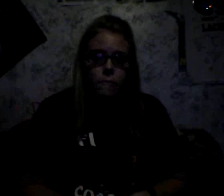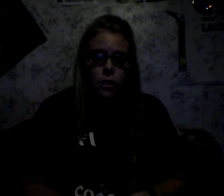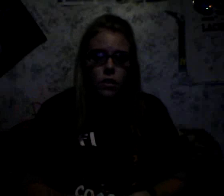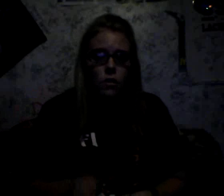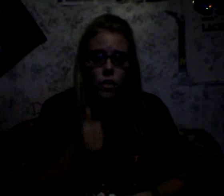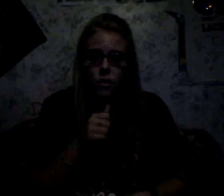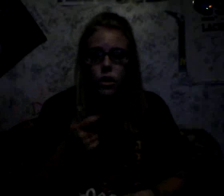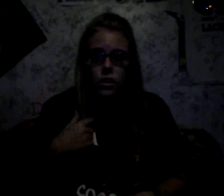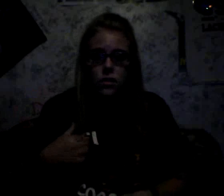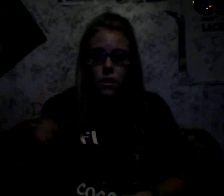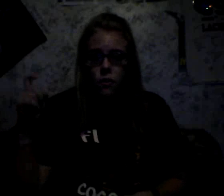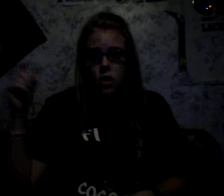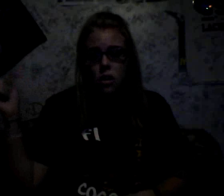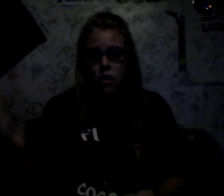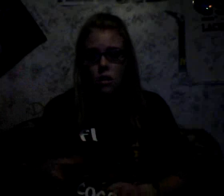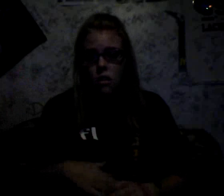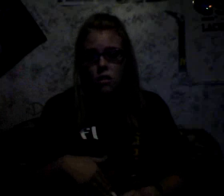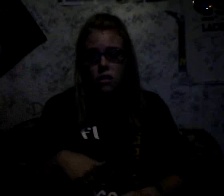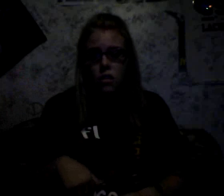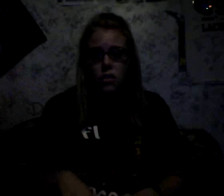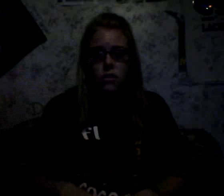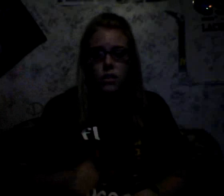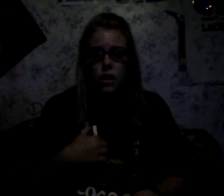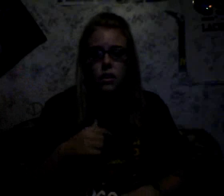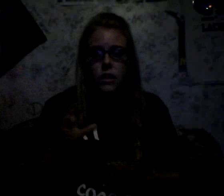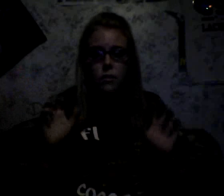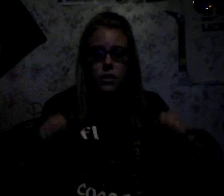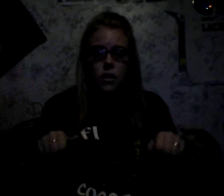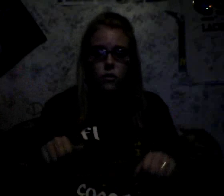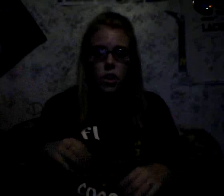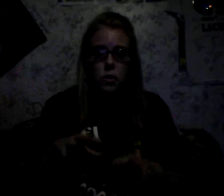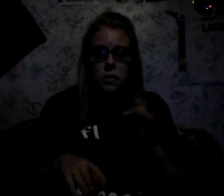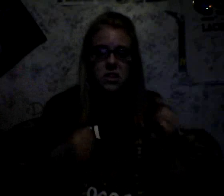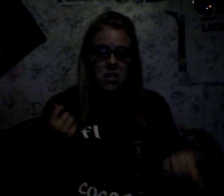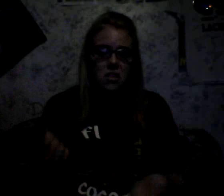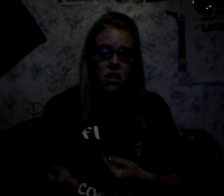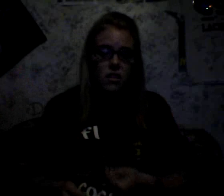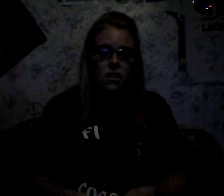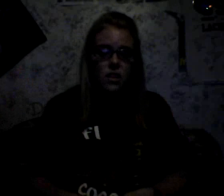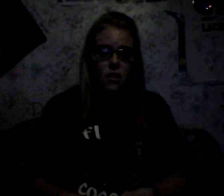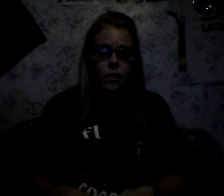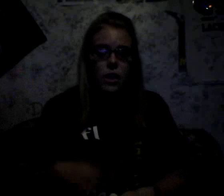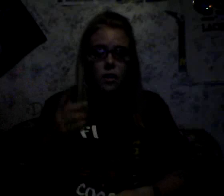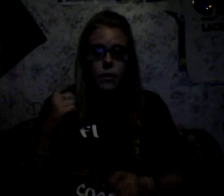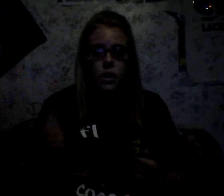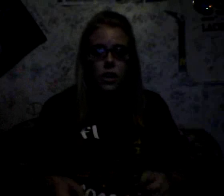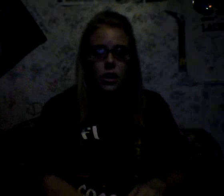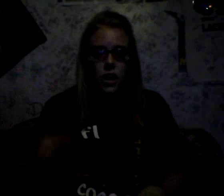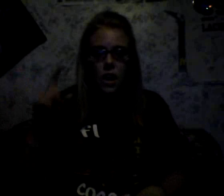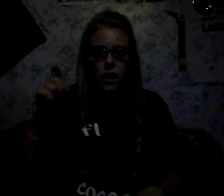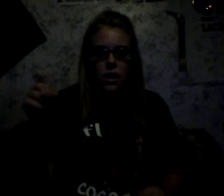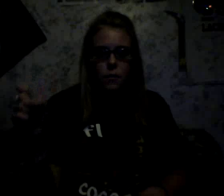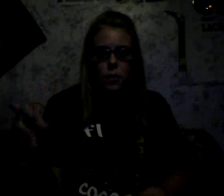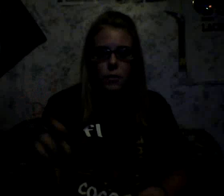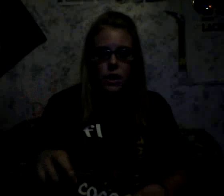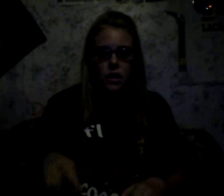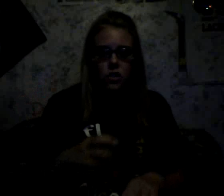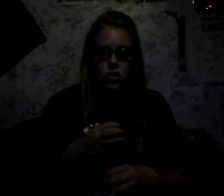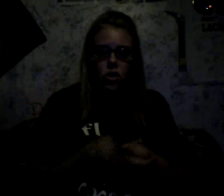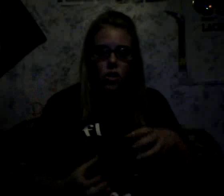But all know we're several more. My dreams get real bizarre. I say they will. I can't get that